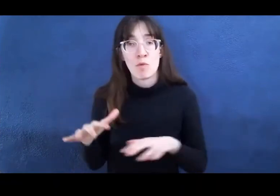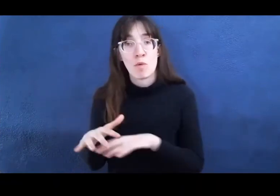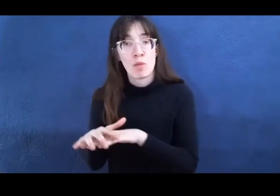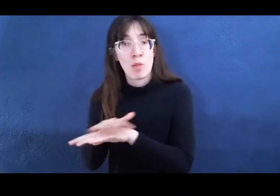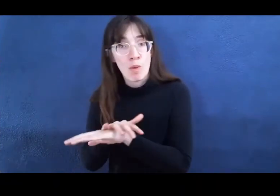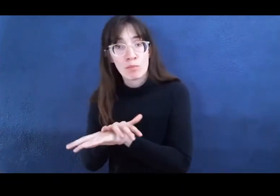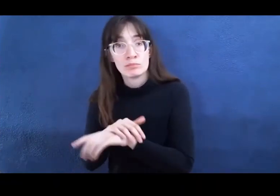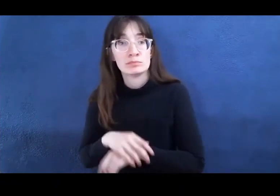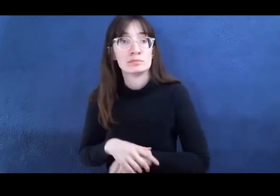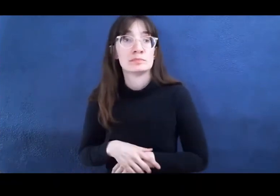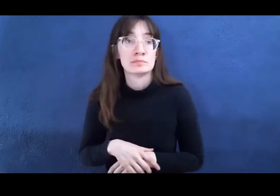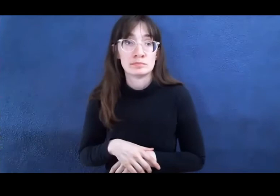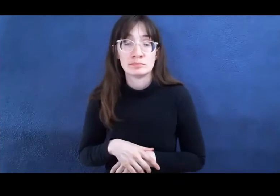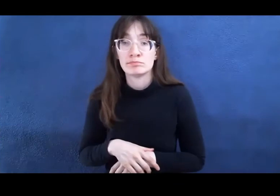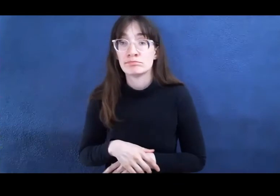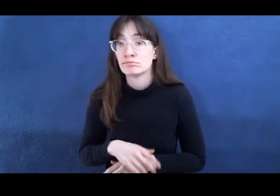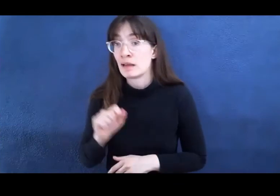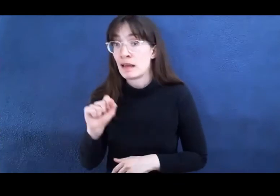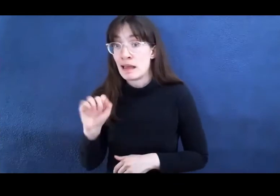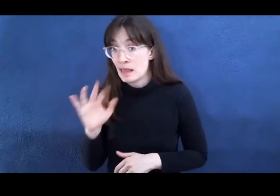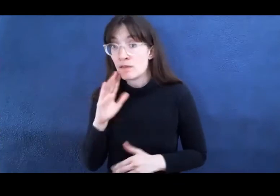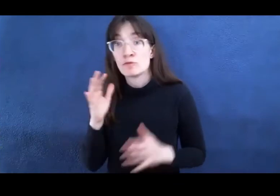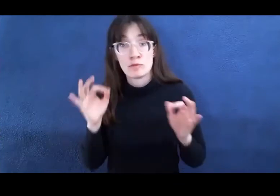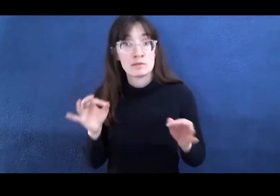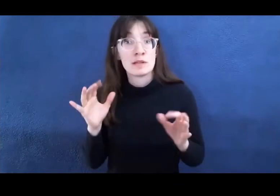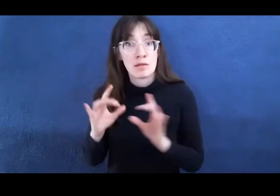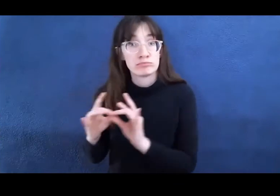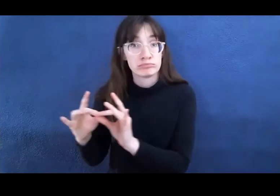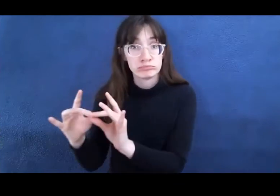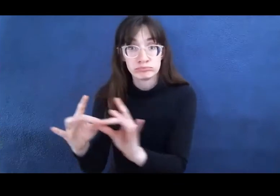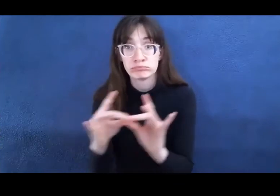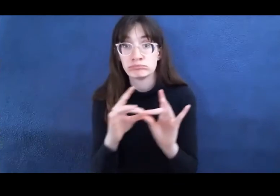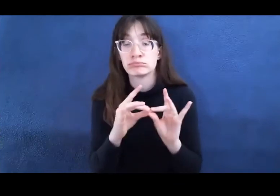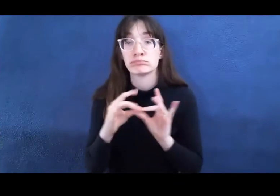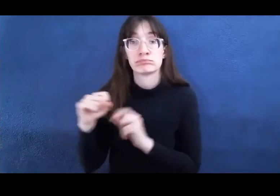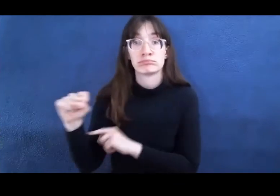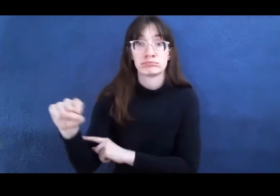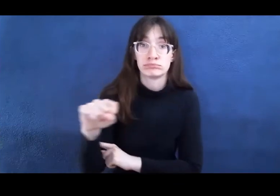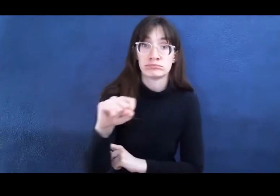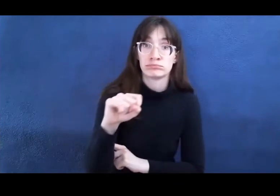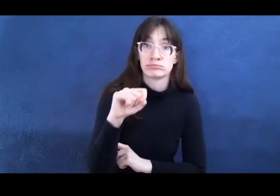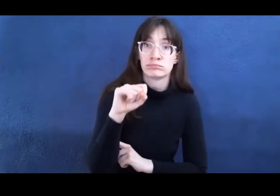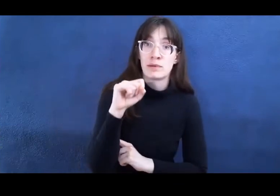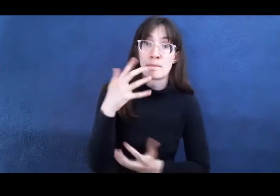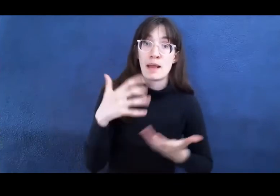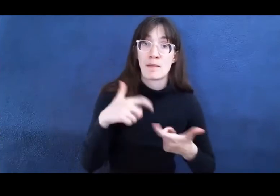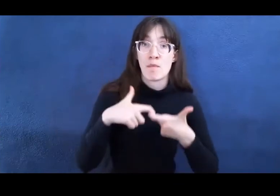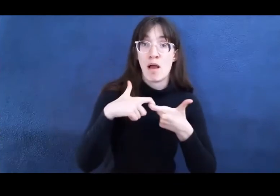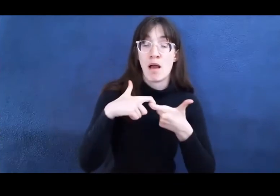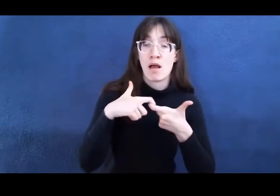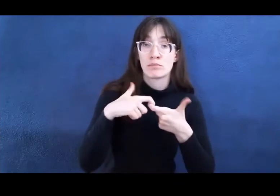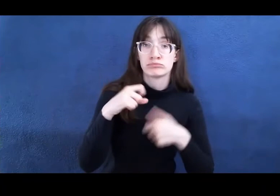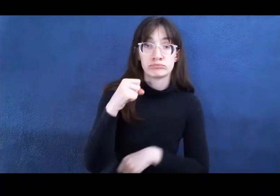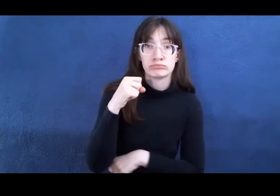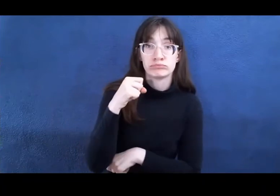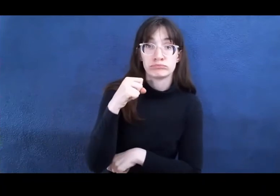to link your motions, you could be choosing to hold one place or maybe pause. And if you